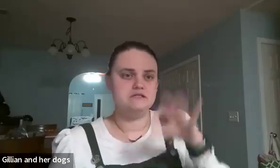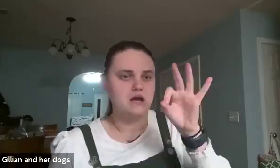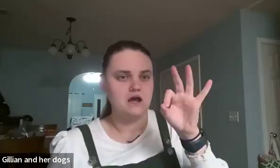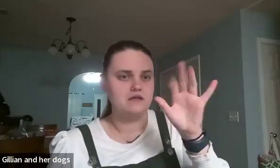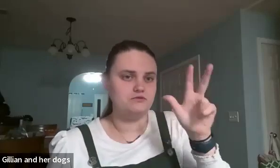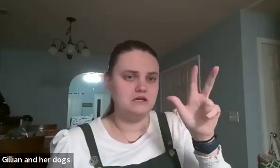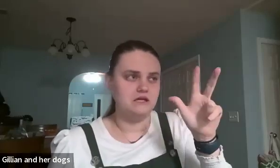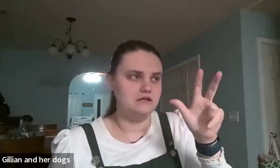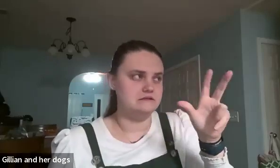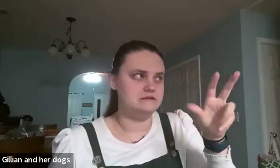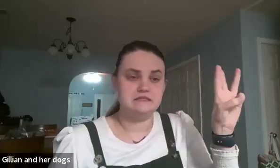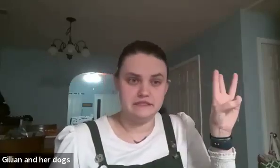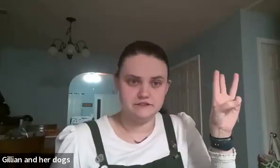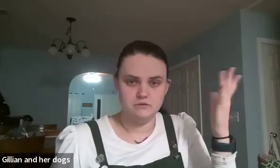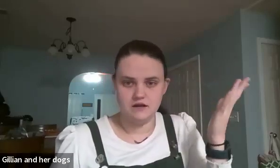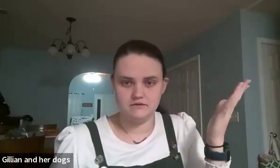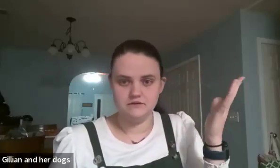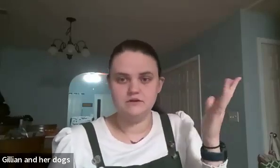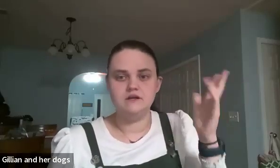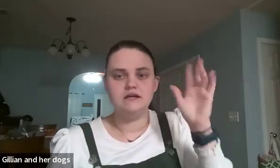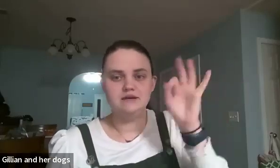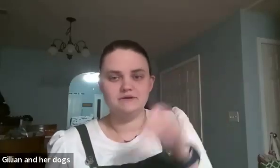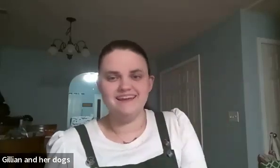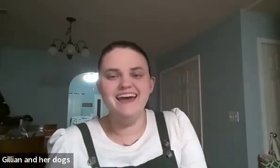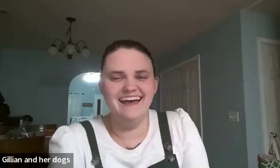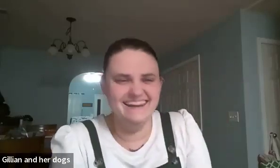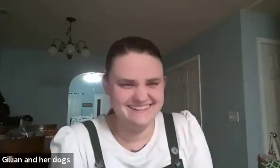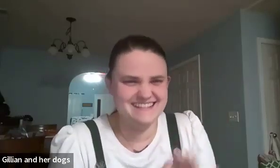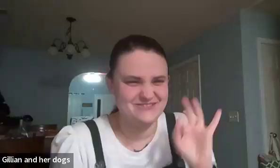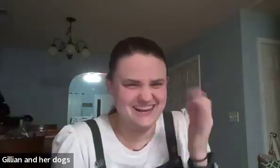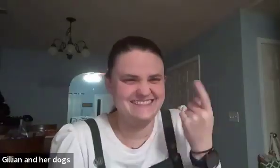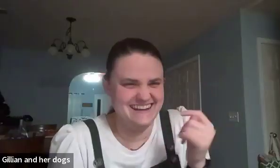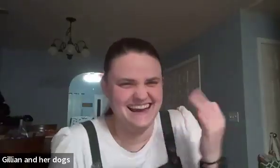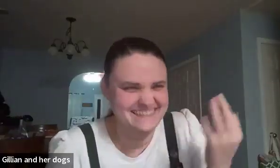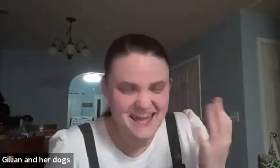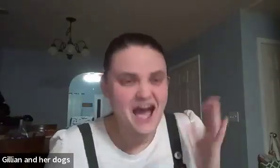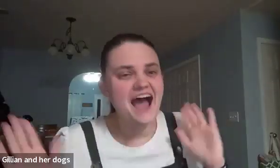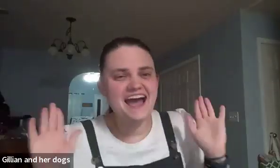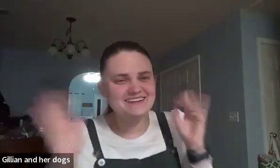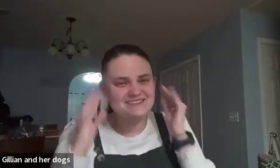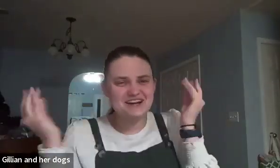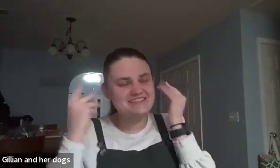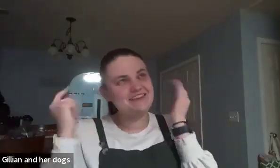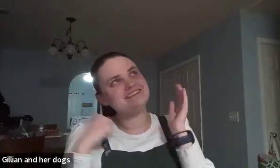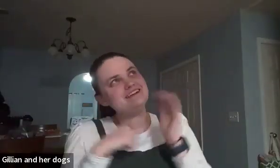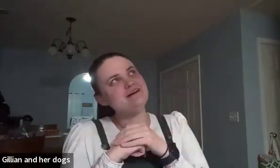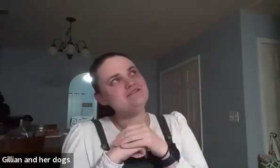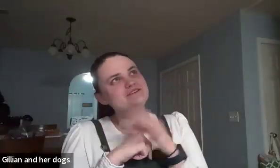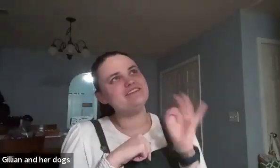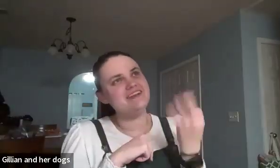was 936 or whatever, it would yeah, spread the ninth. I was trying to think, I was like, well, if you did the